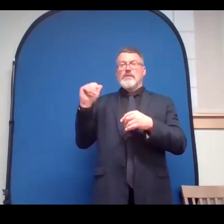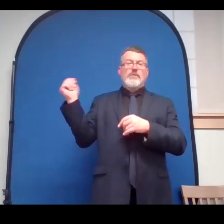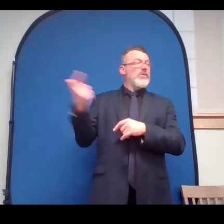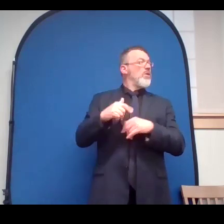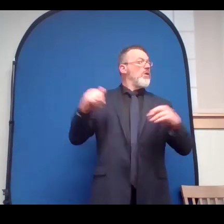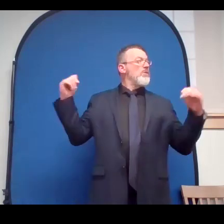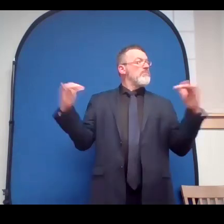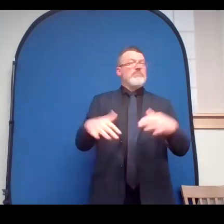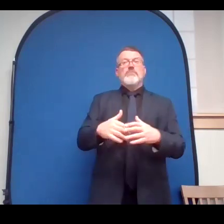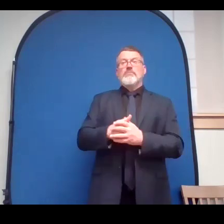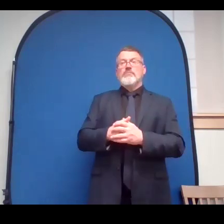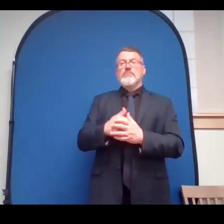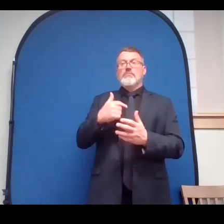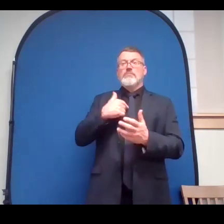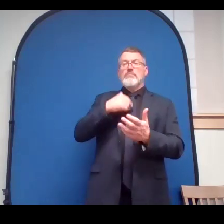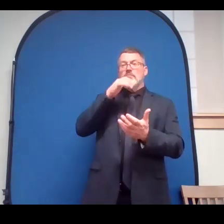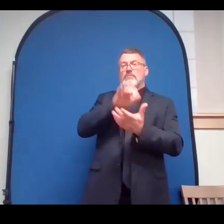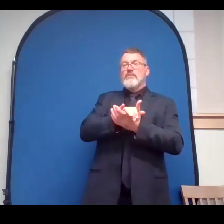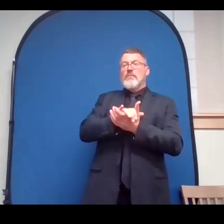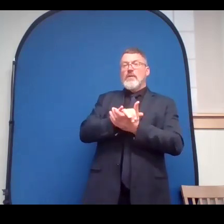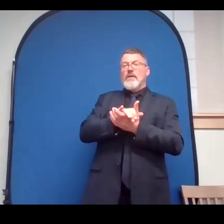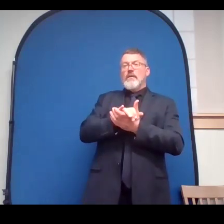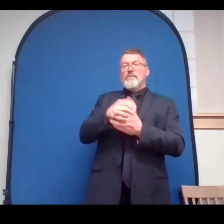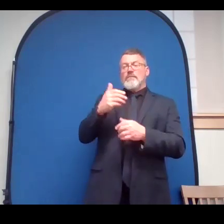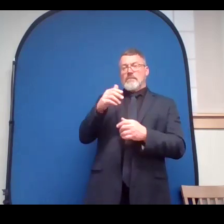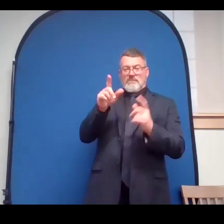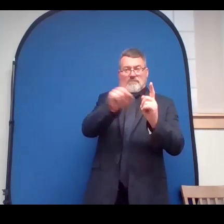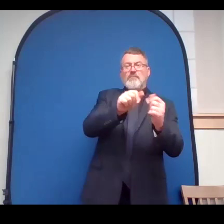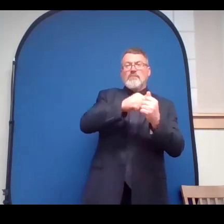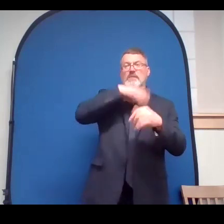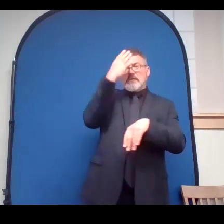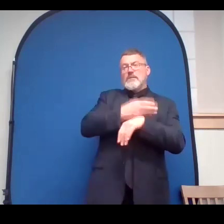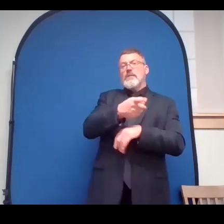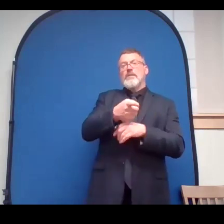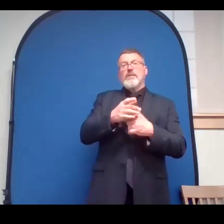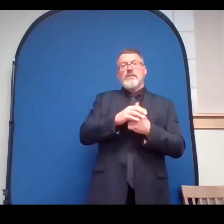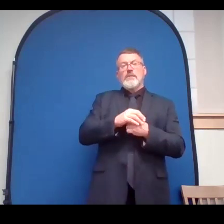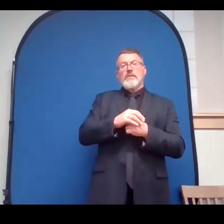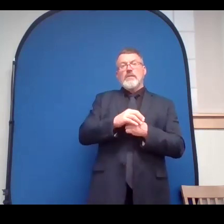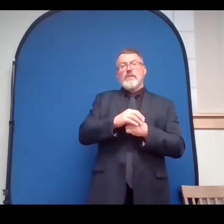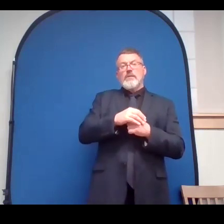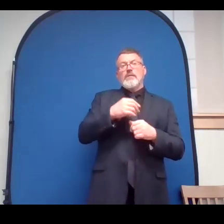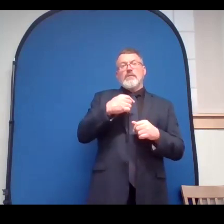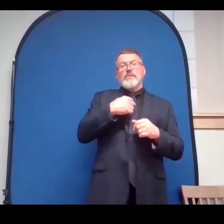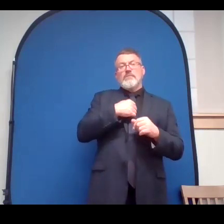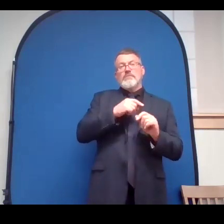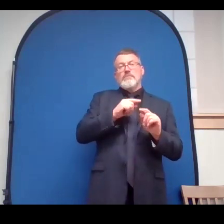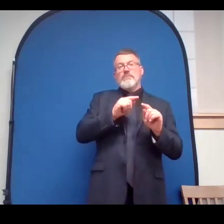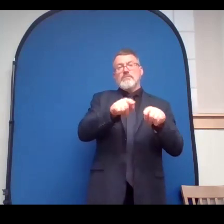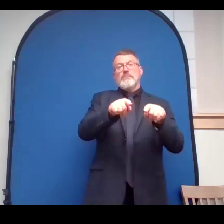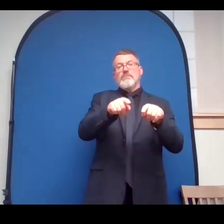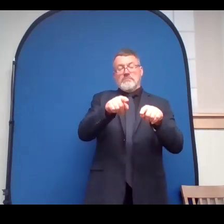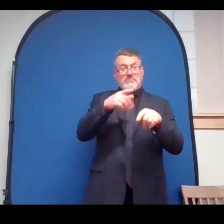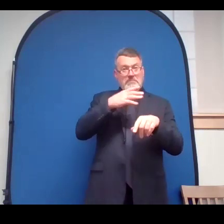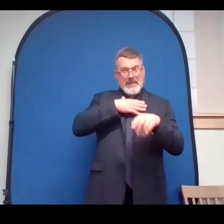Got my wife out of there, my son, two of my sons, and took them to